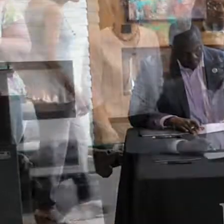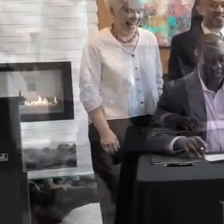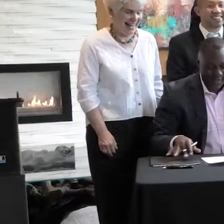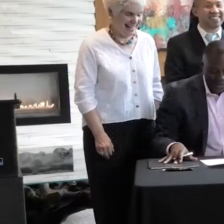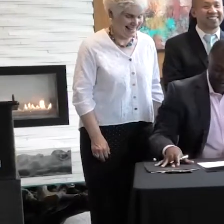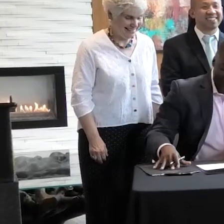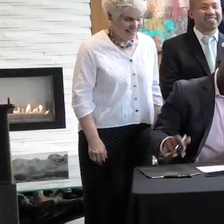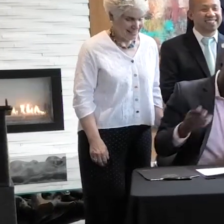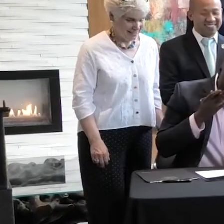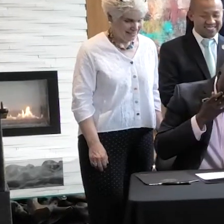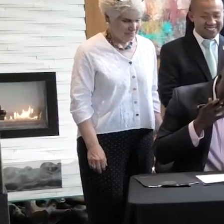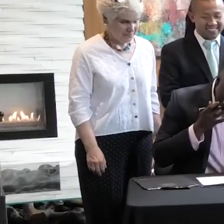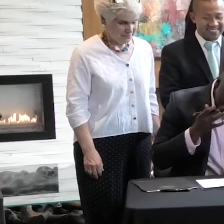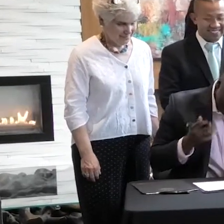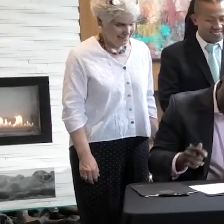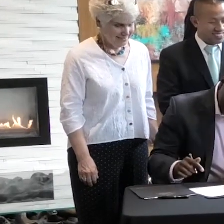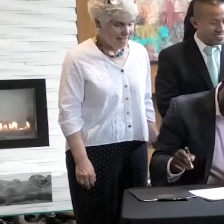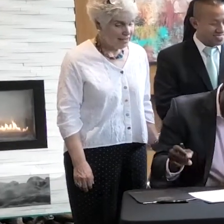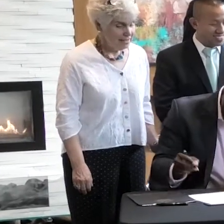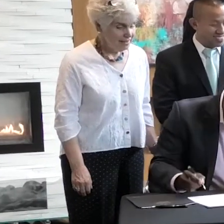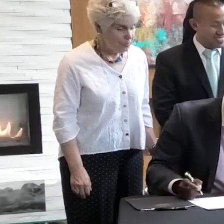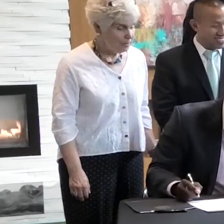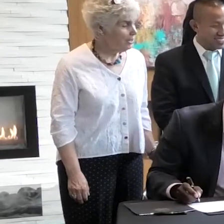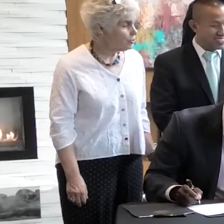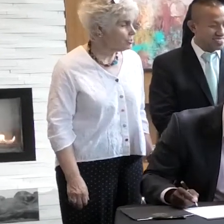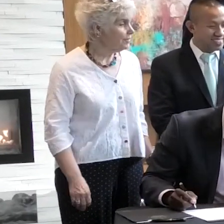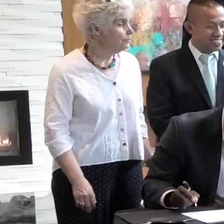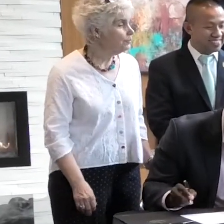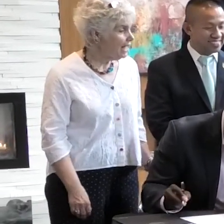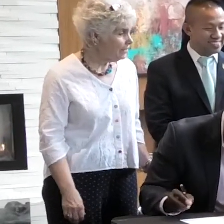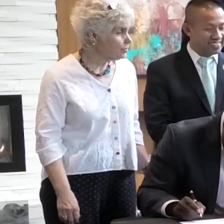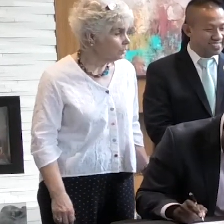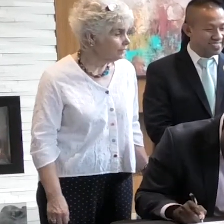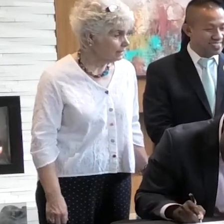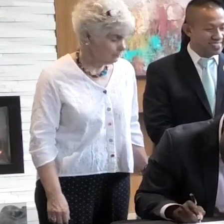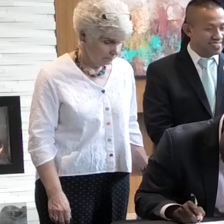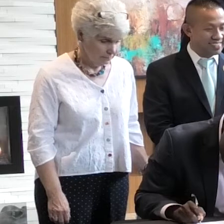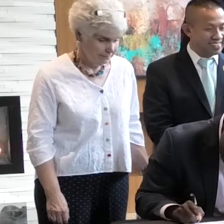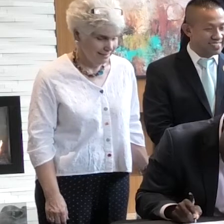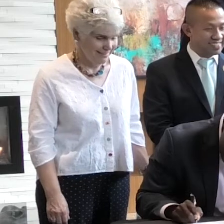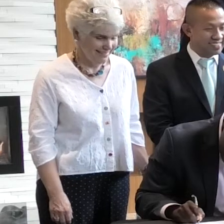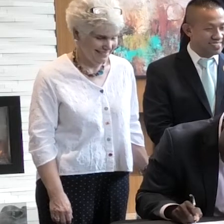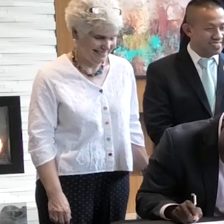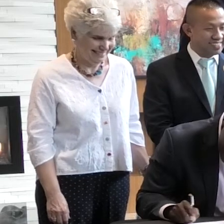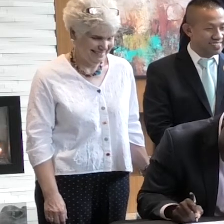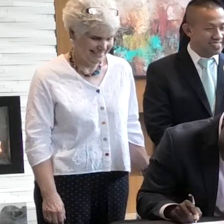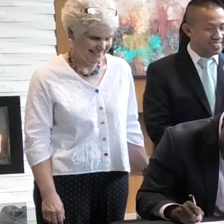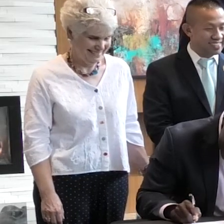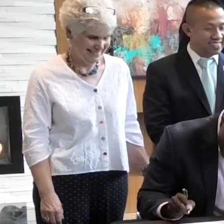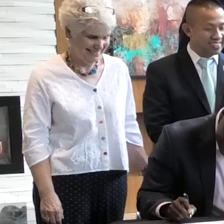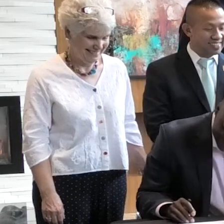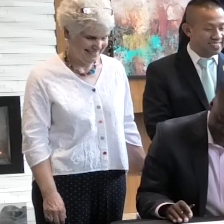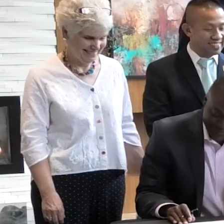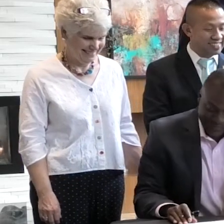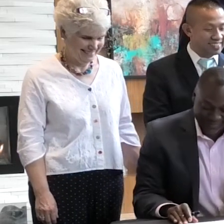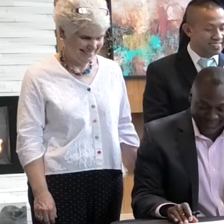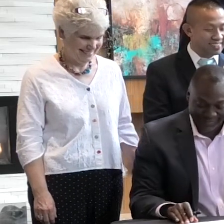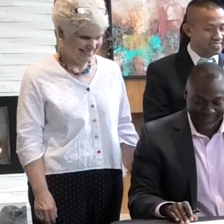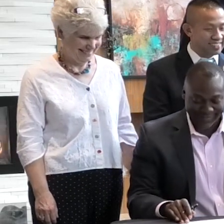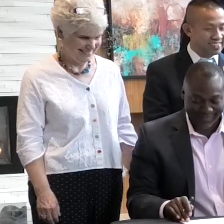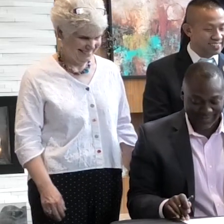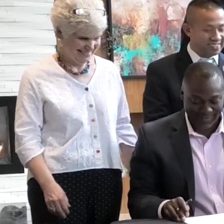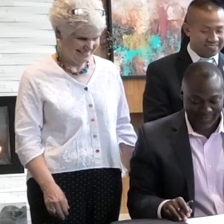program. Now that you want pictures of the pens moving.